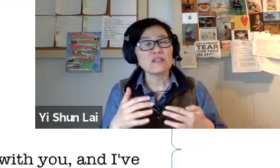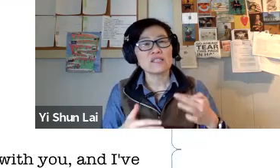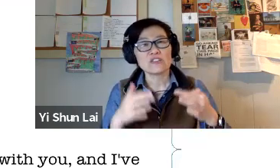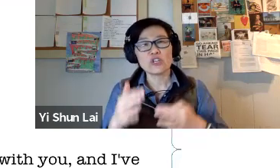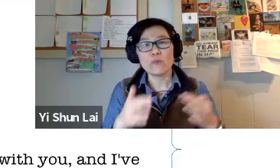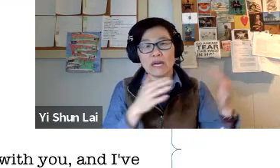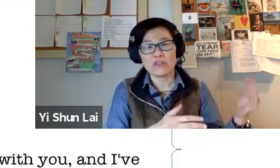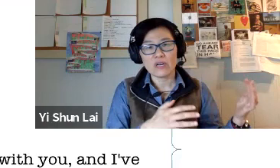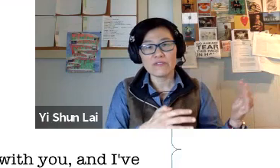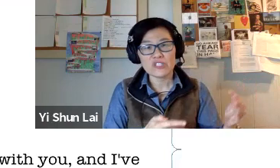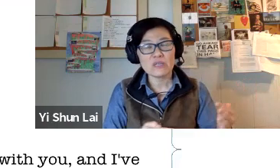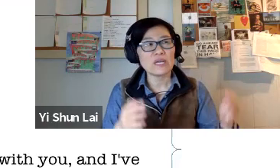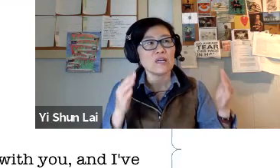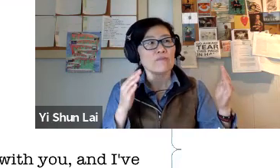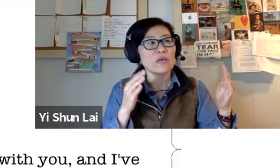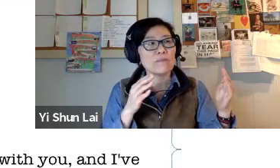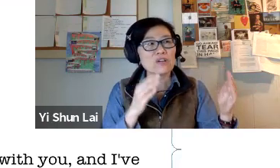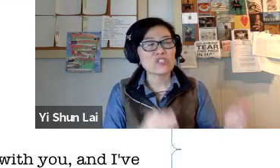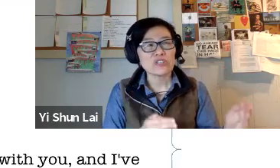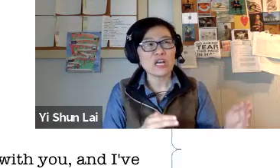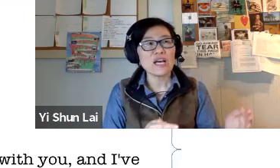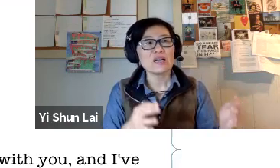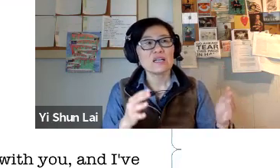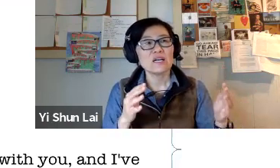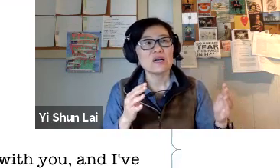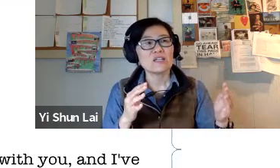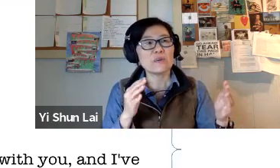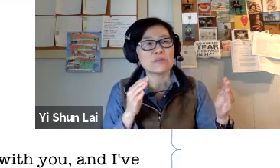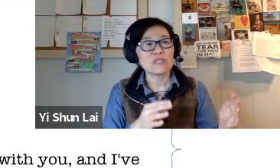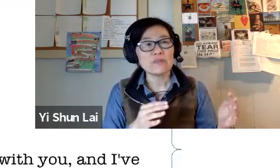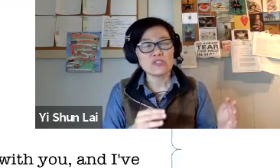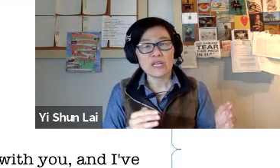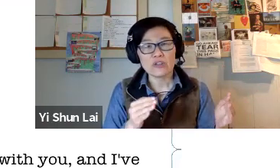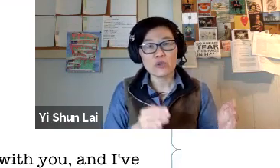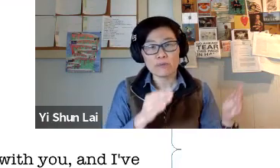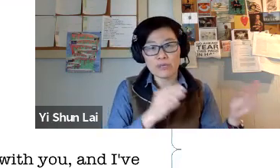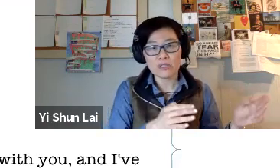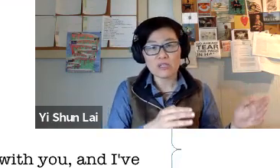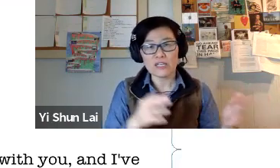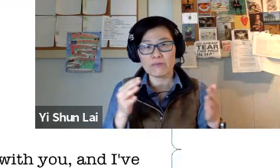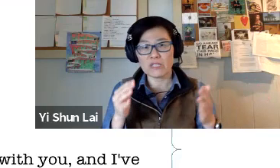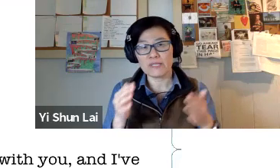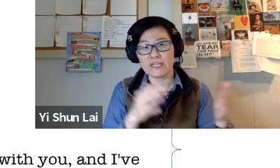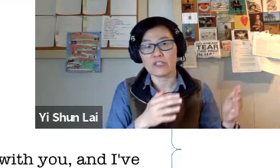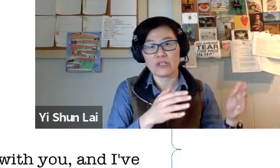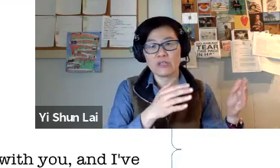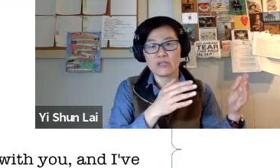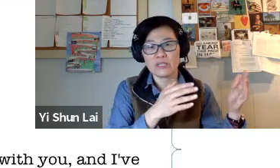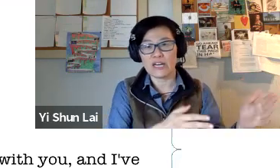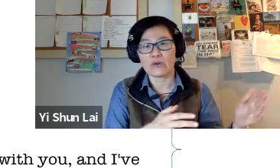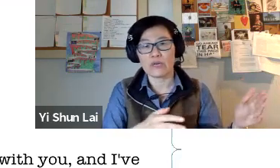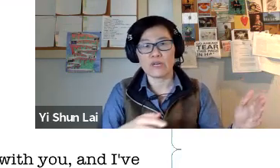not saying these things don't matter in nonfiction, but it matters a lot to be able to demonstrate your pull in this